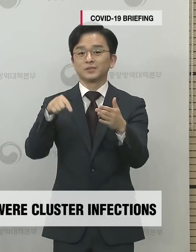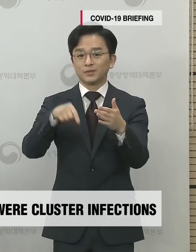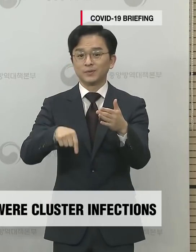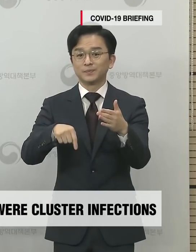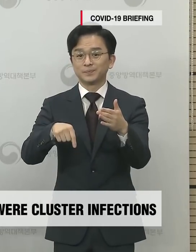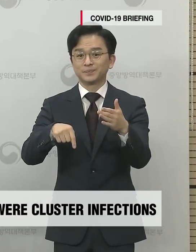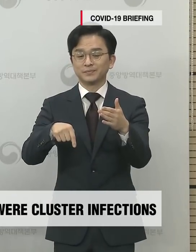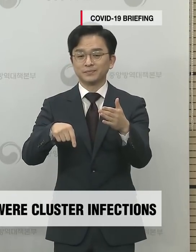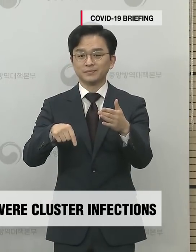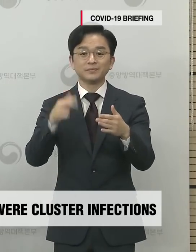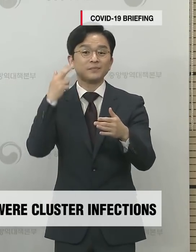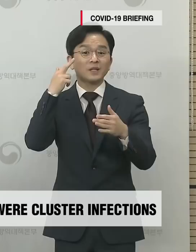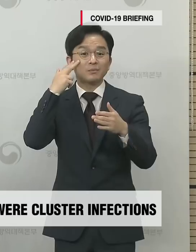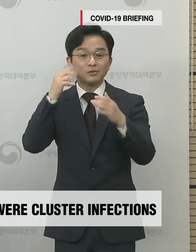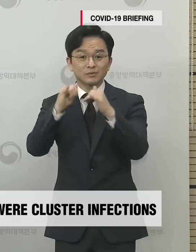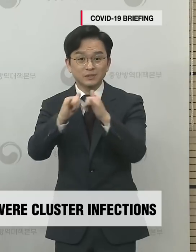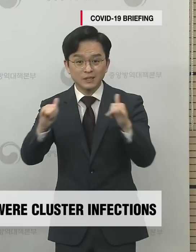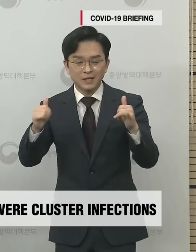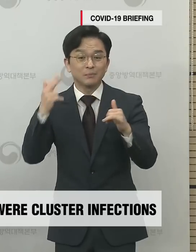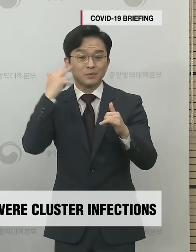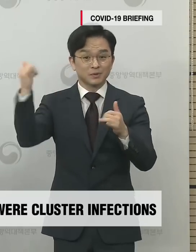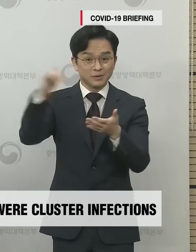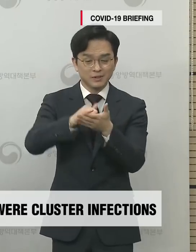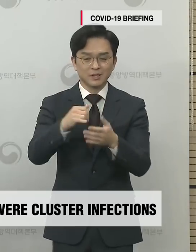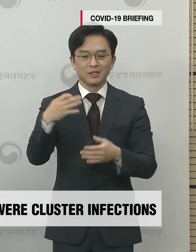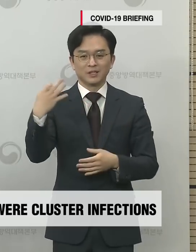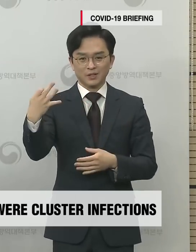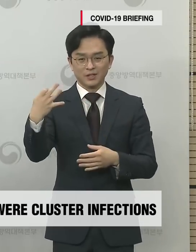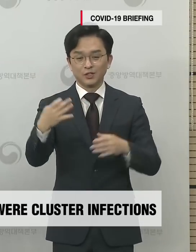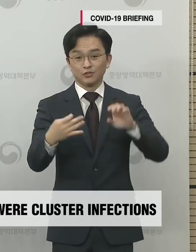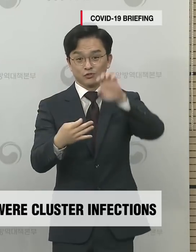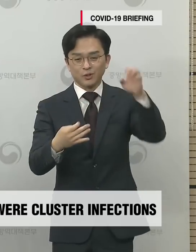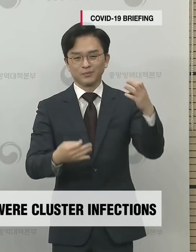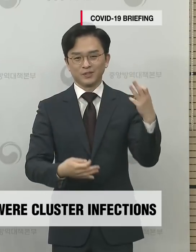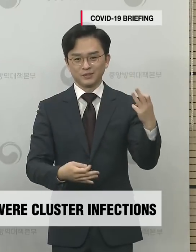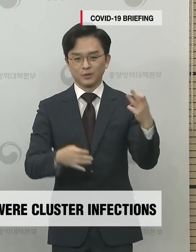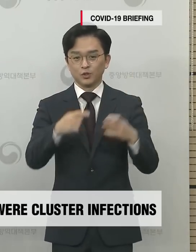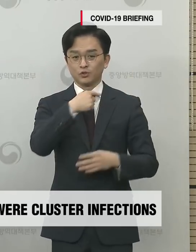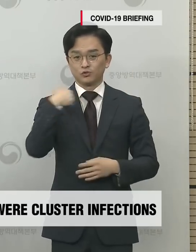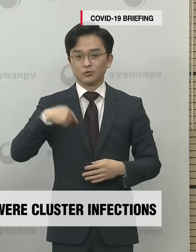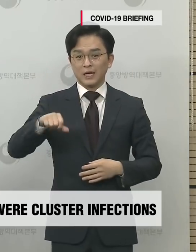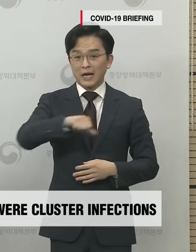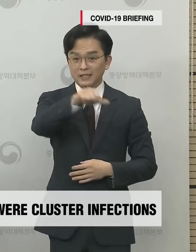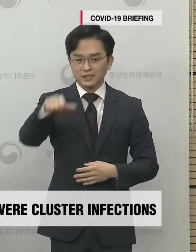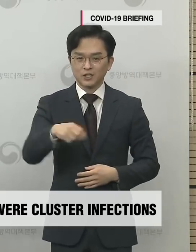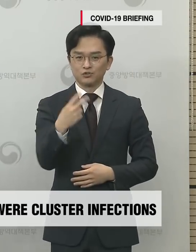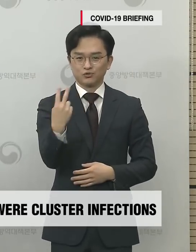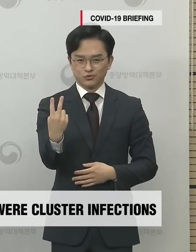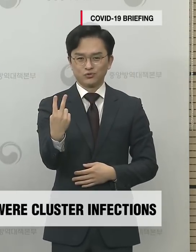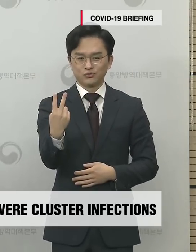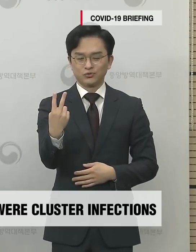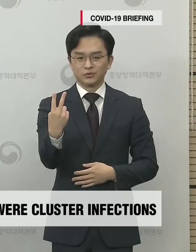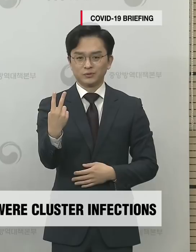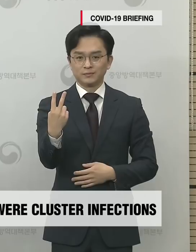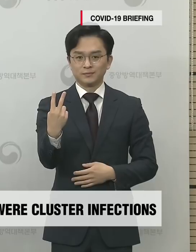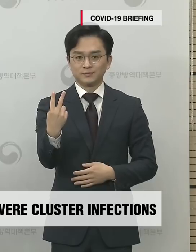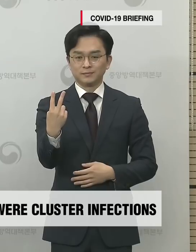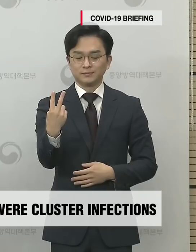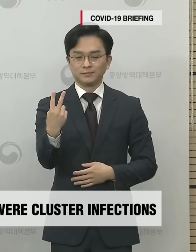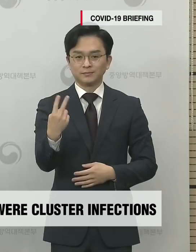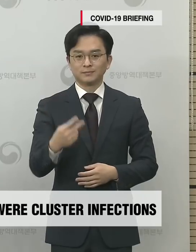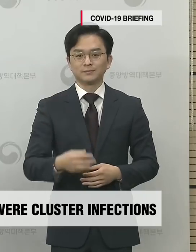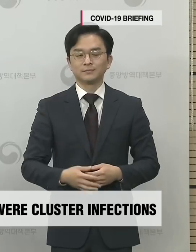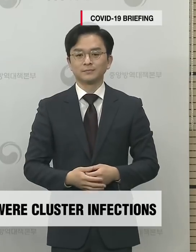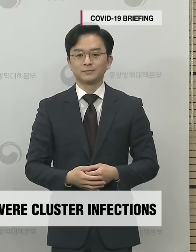were reported by the community. And 14 of them were from the Americas, and 12 from Europe,